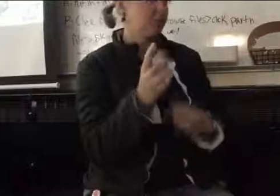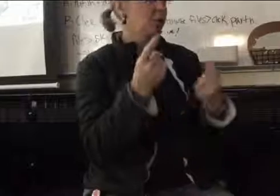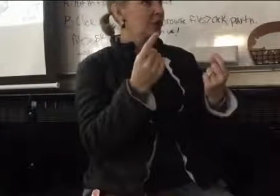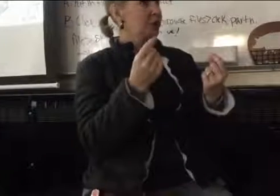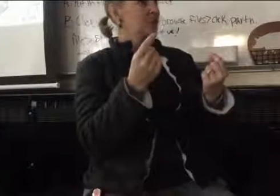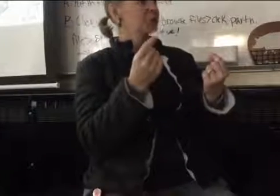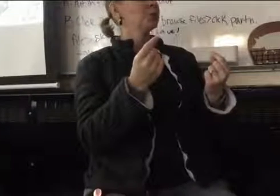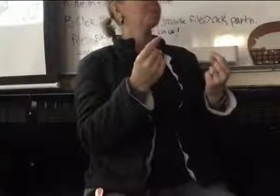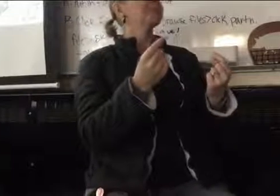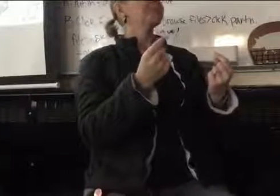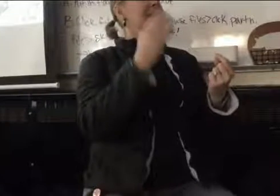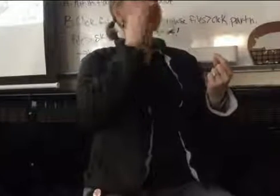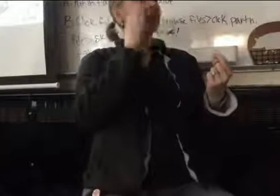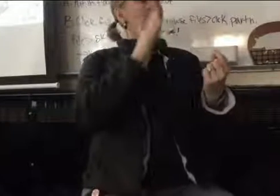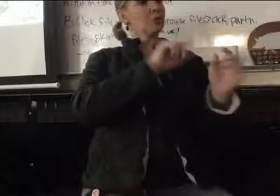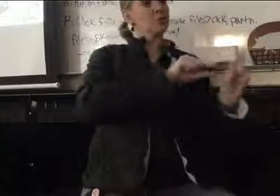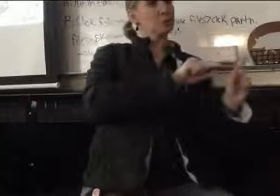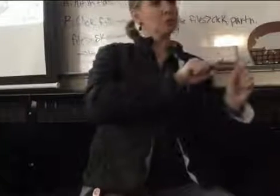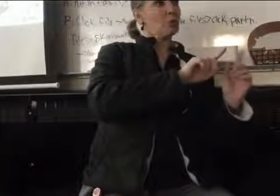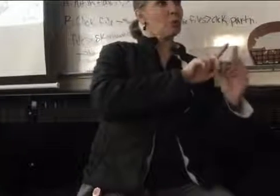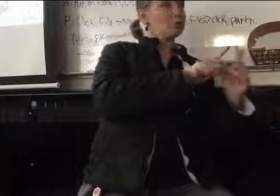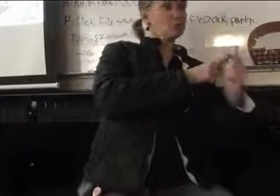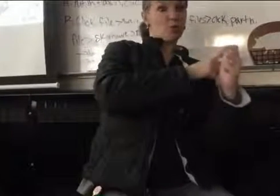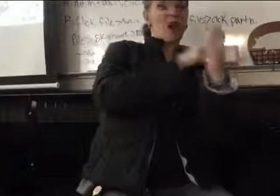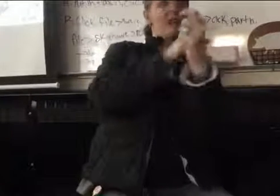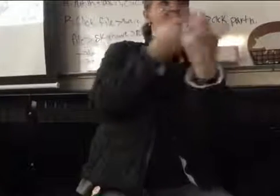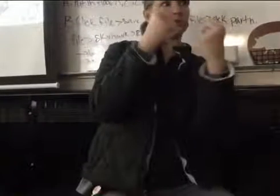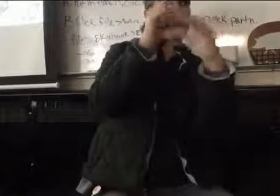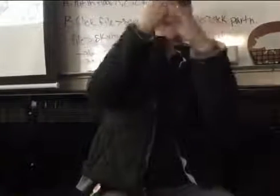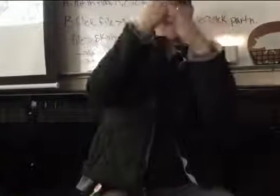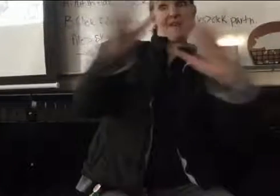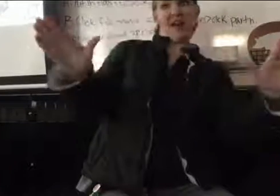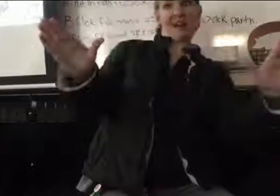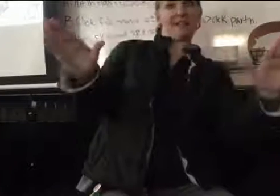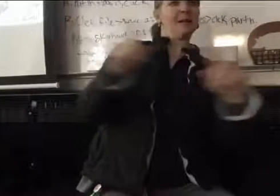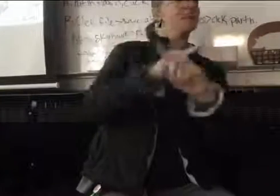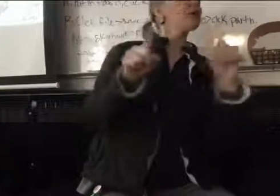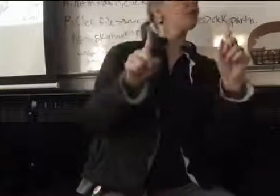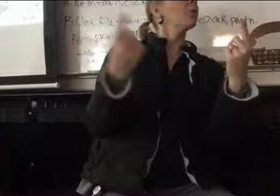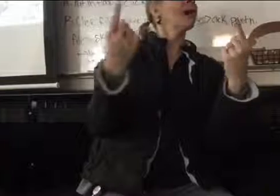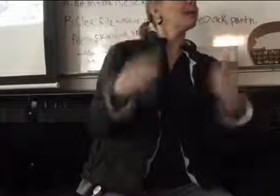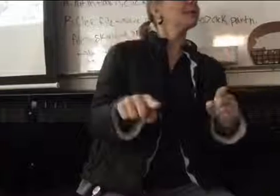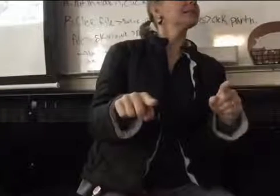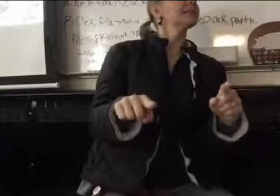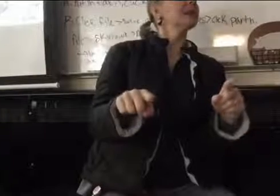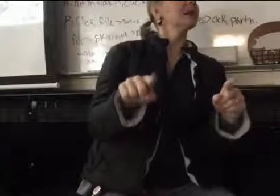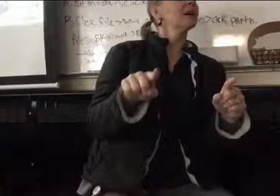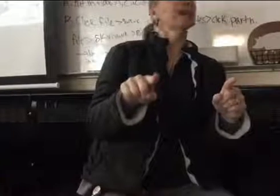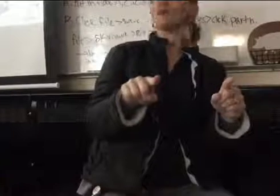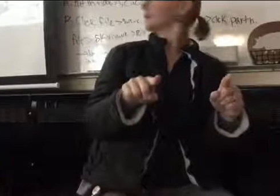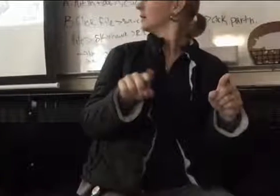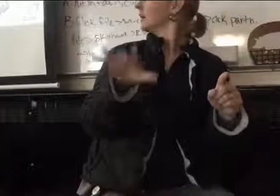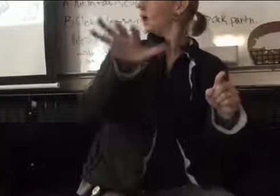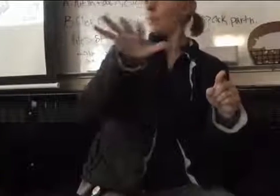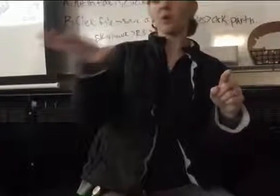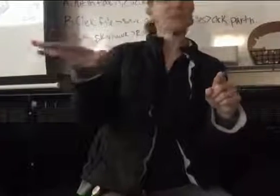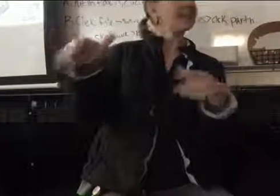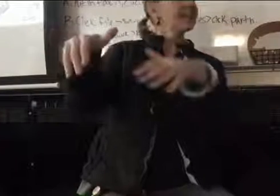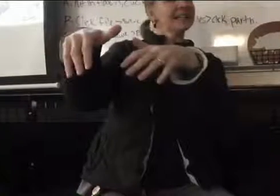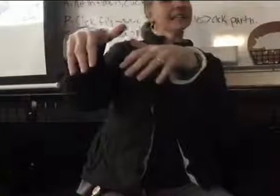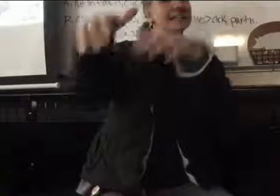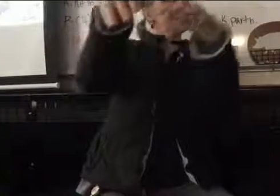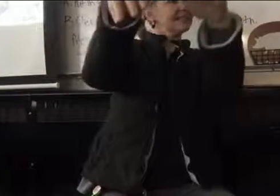Just like we said, they're going to run across and they're going to split the army in two. But here's the problem. On one side, it's a Cemetery Ridge,